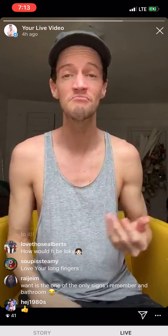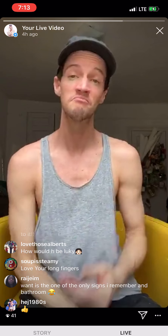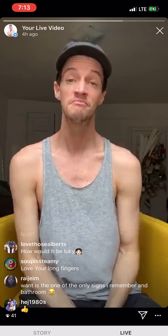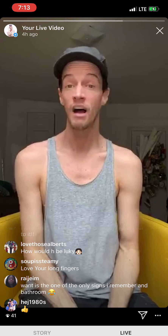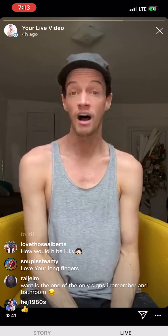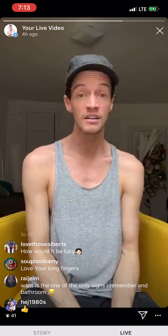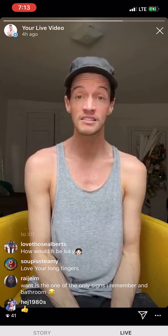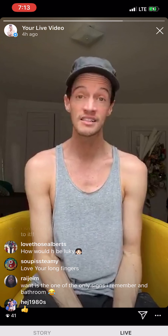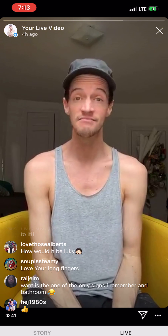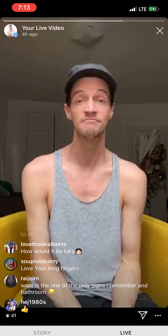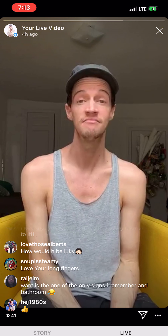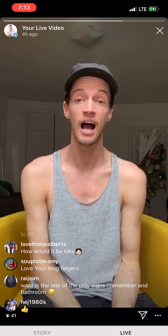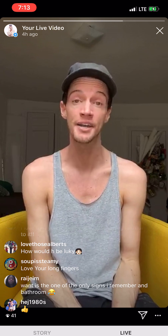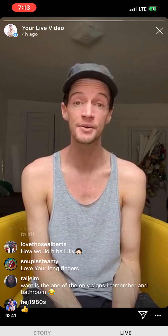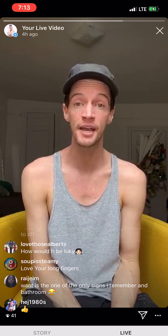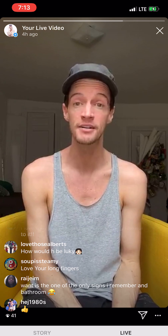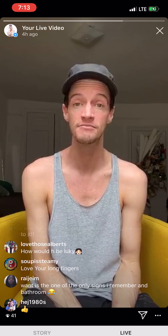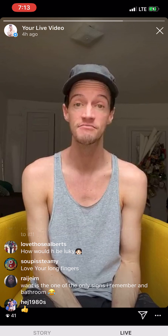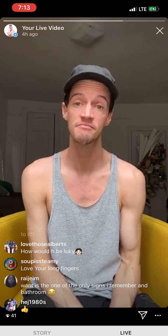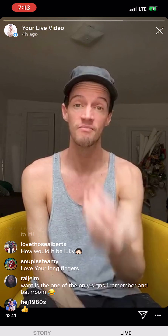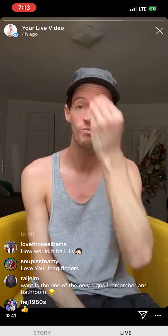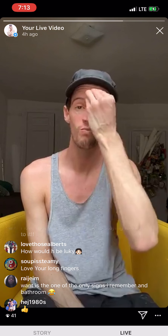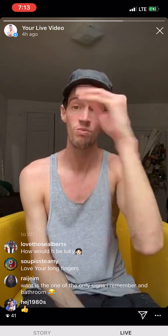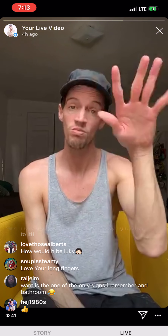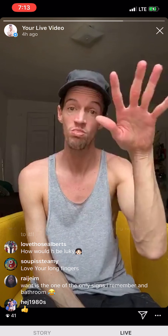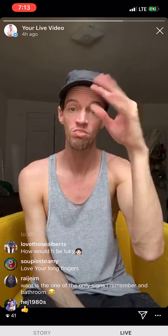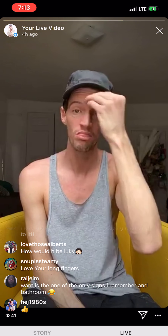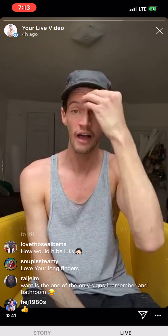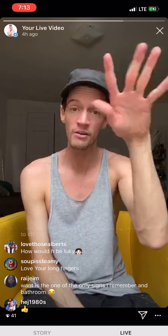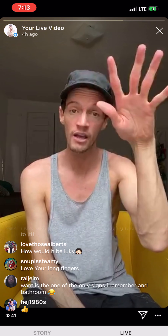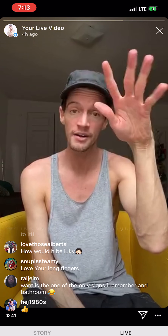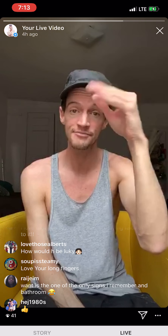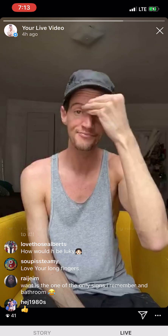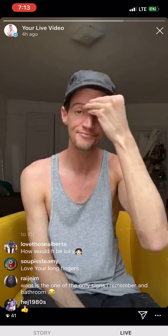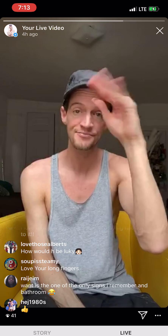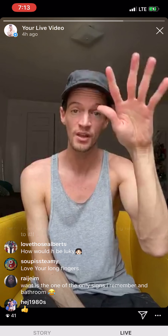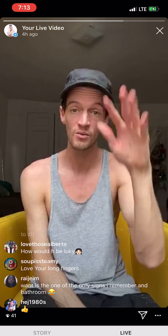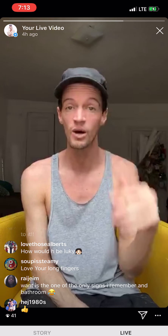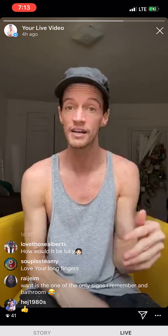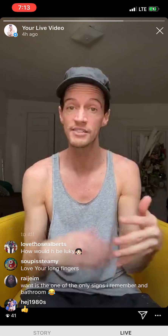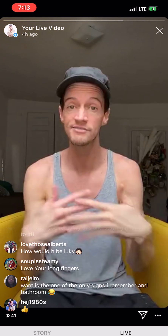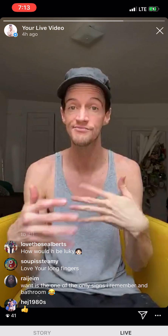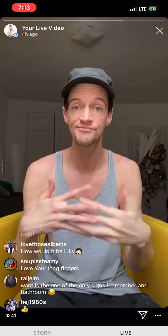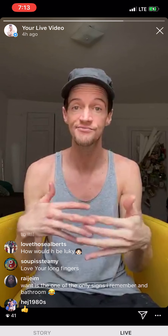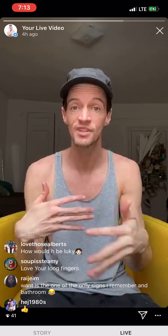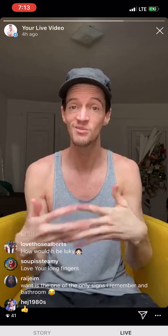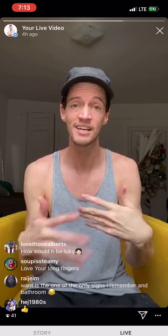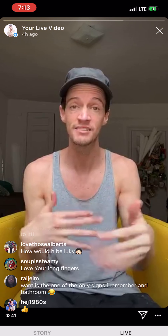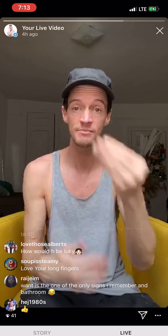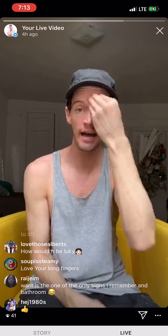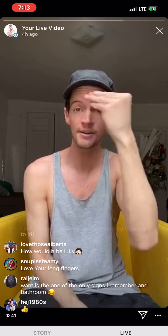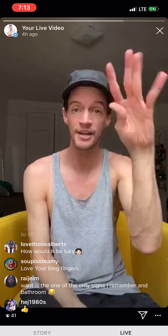honestly, I don't care. I don't care. Whatever. Whatever. I don't care.